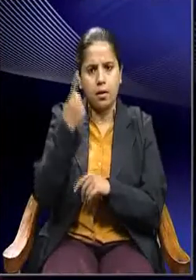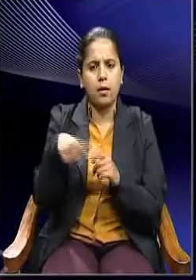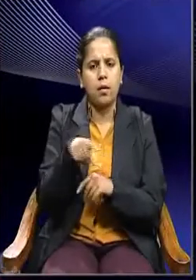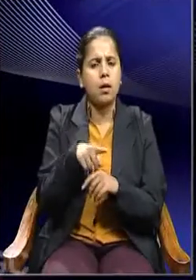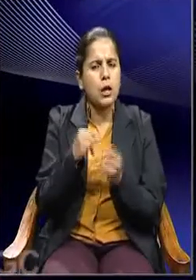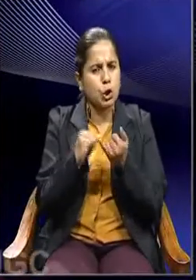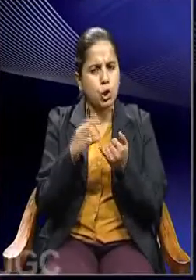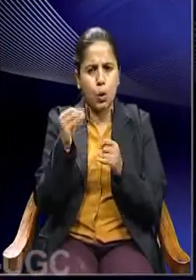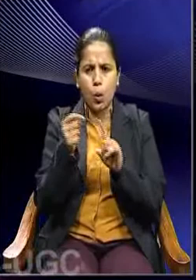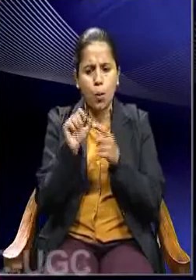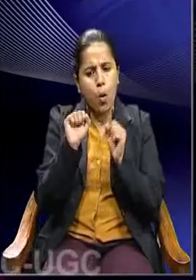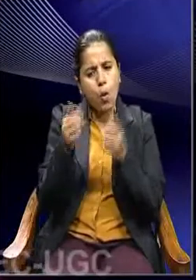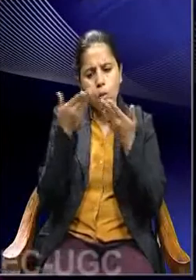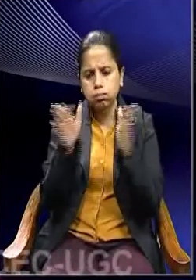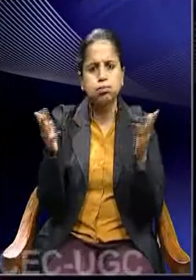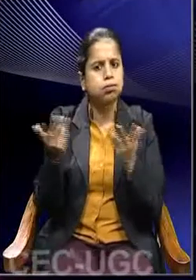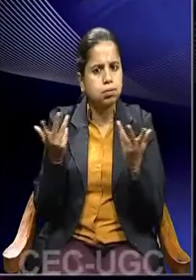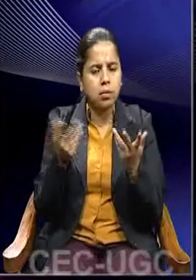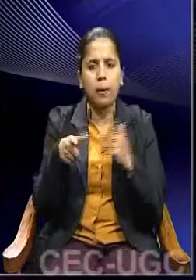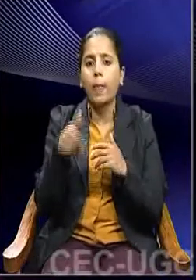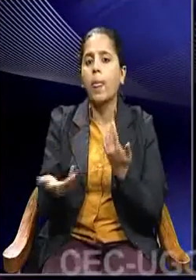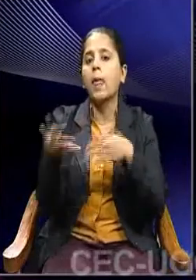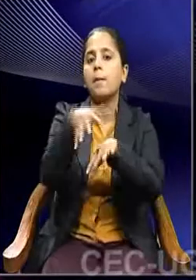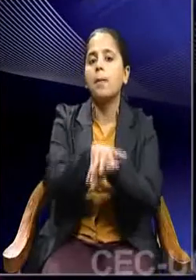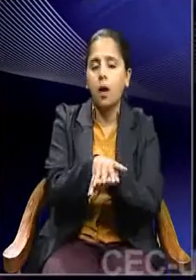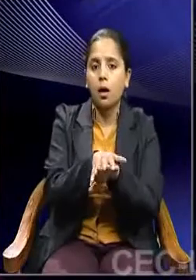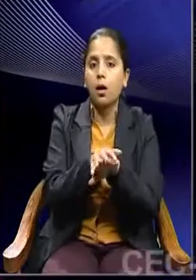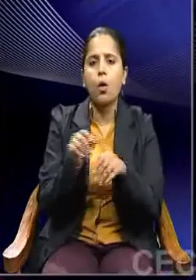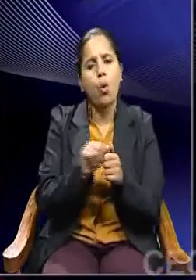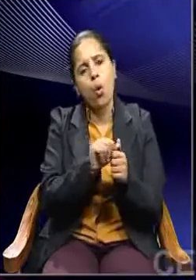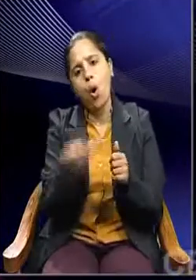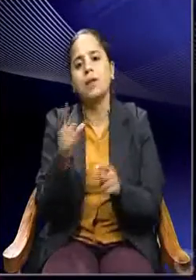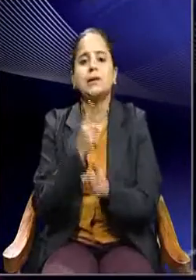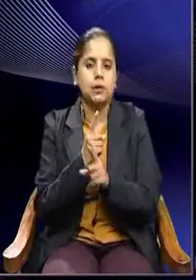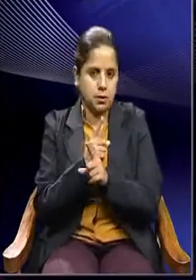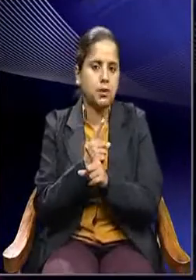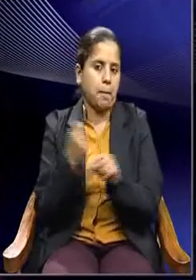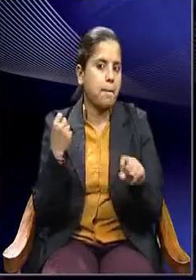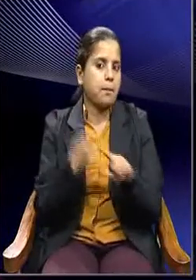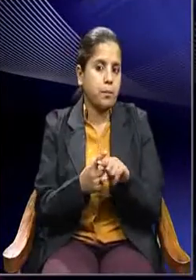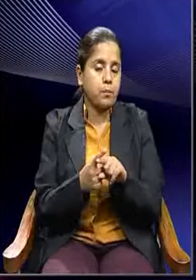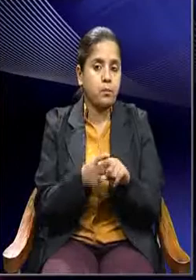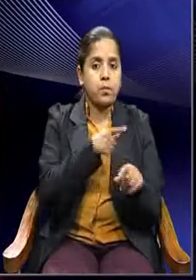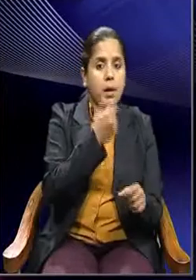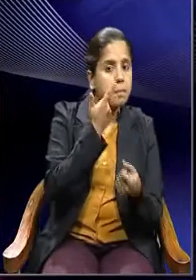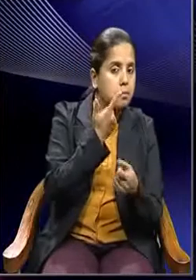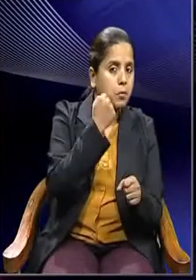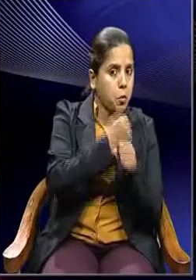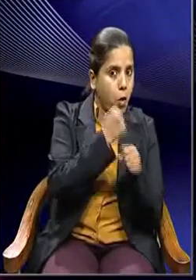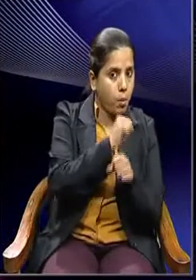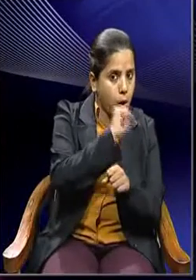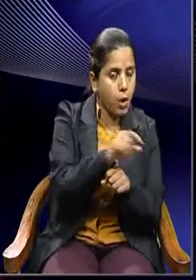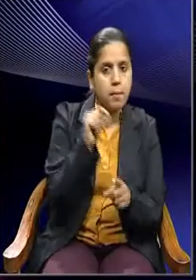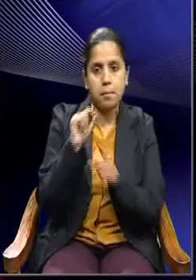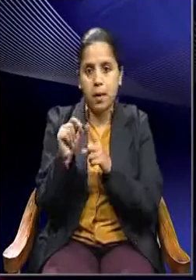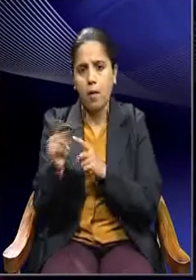scope now. It talks about that it applies to all teachers in both public and